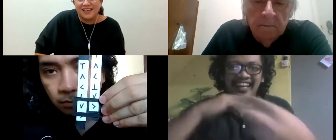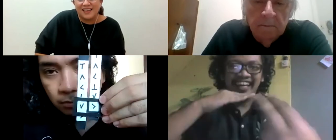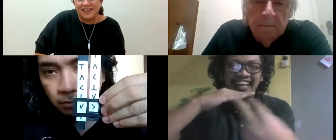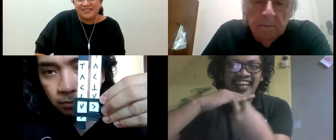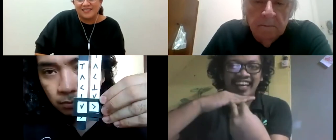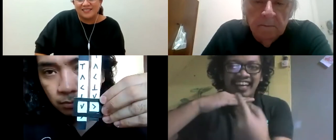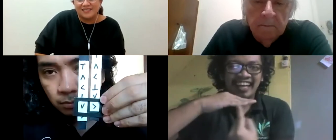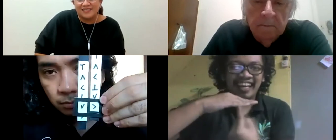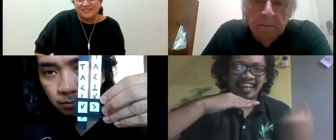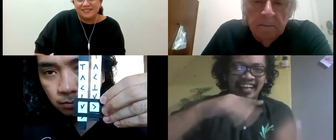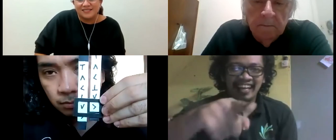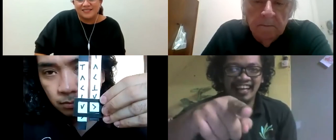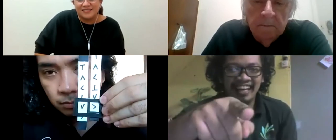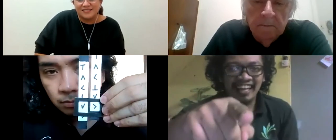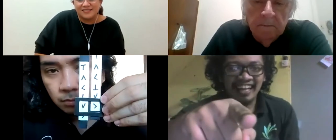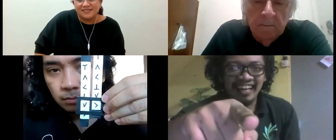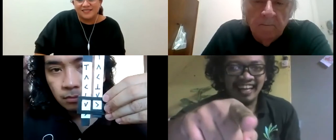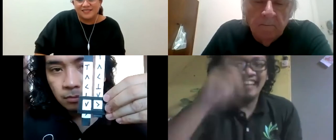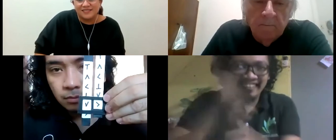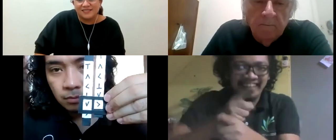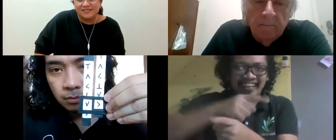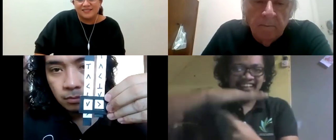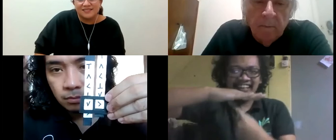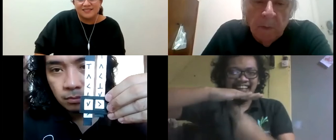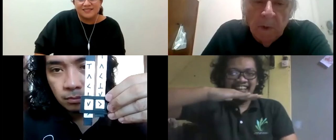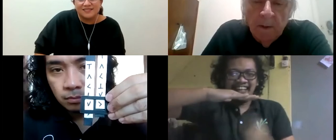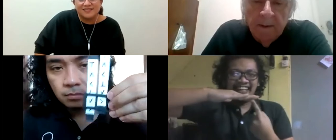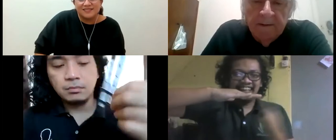That, okay. So it's